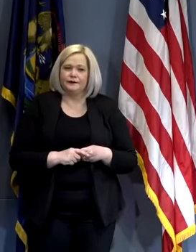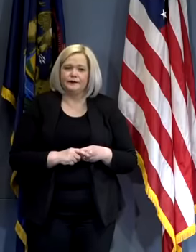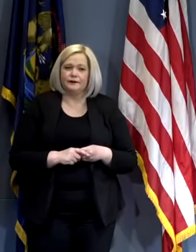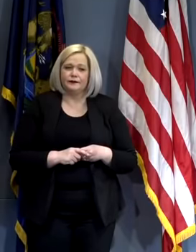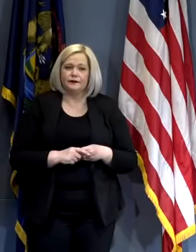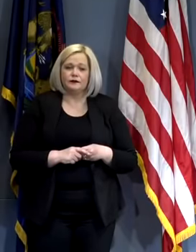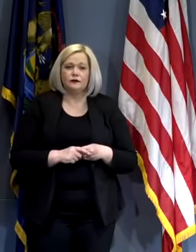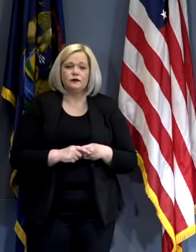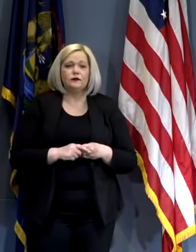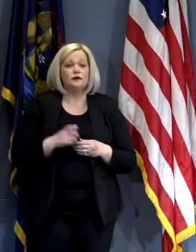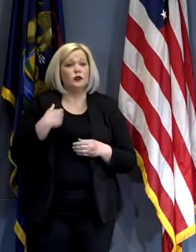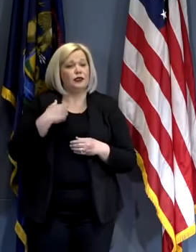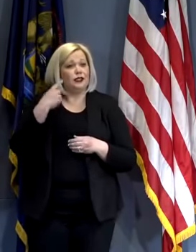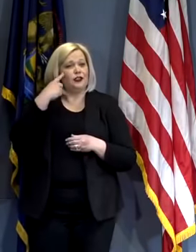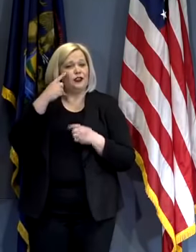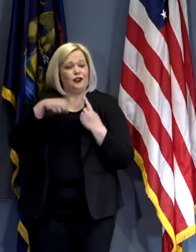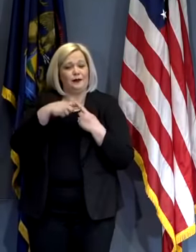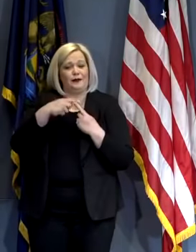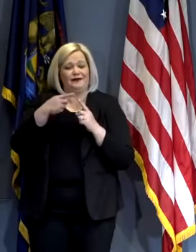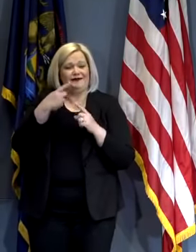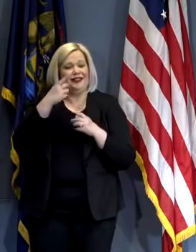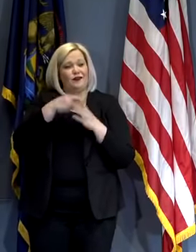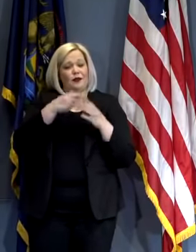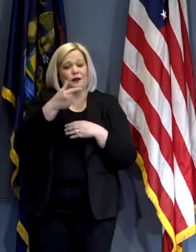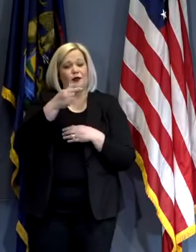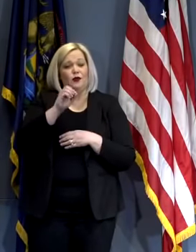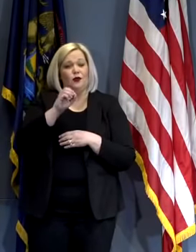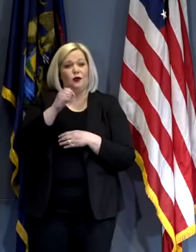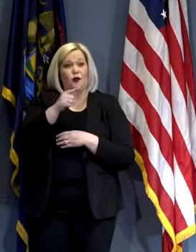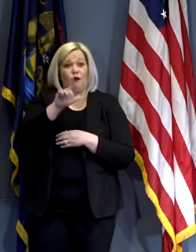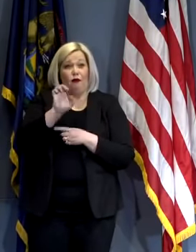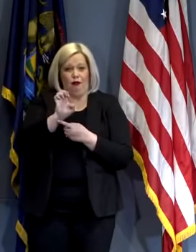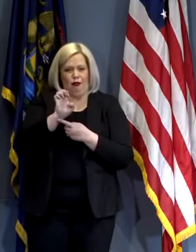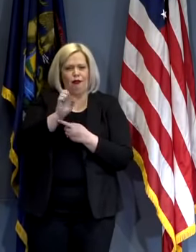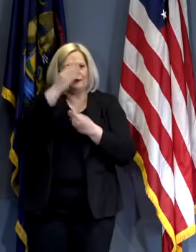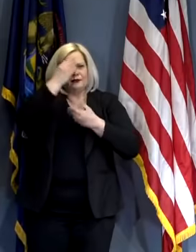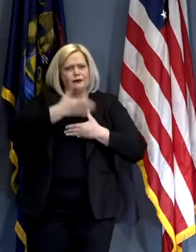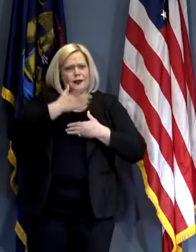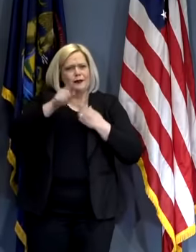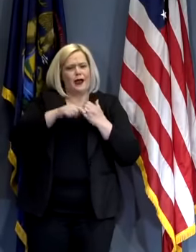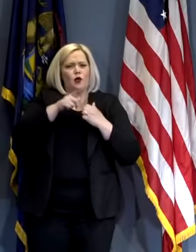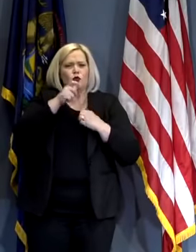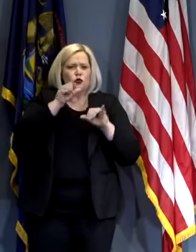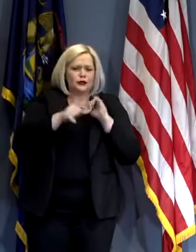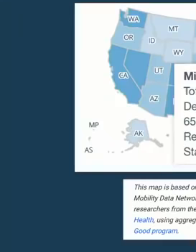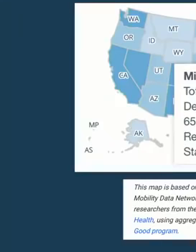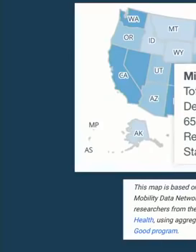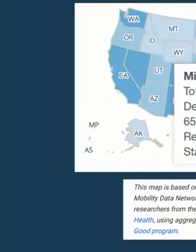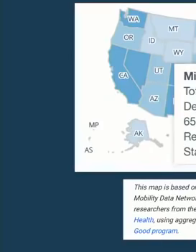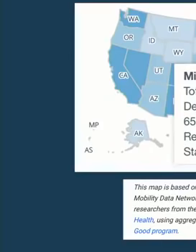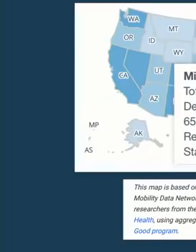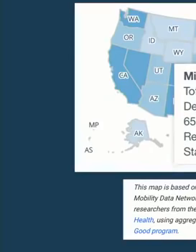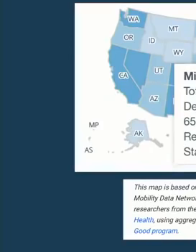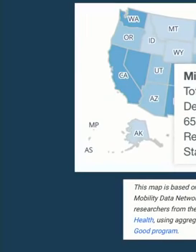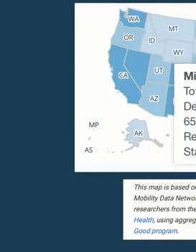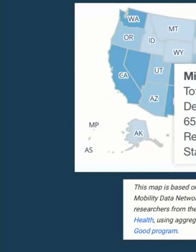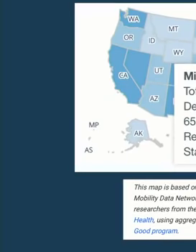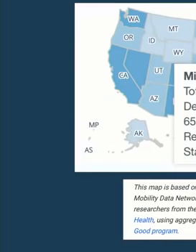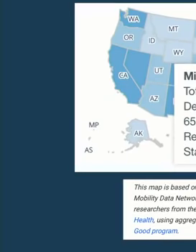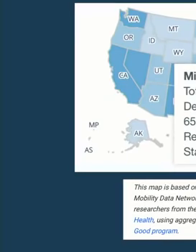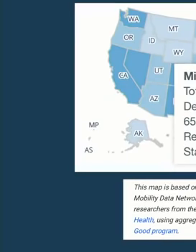We've gotten some data from Google about how Michiganders are doing when it comes to staying home and staying safe. In terms of overall change